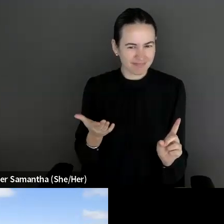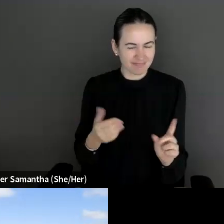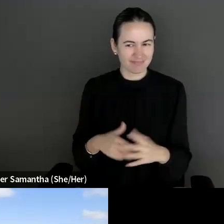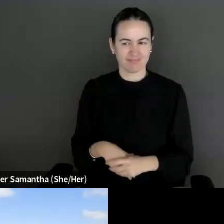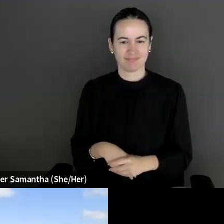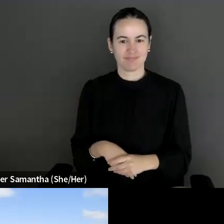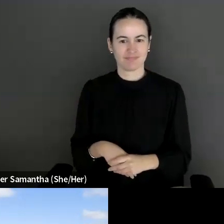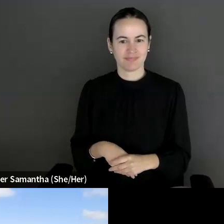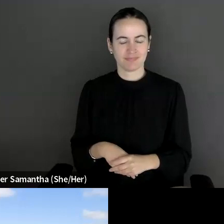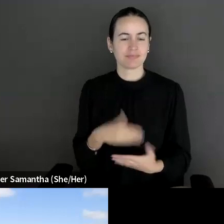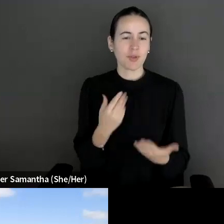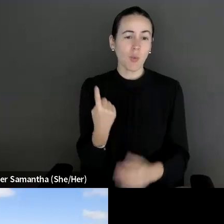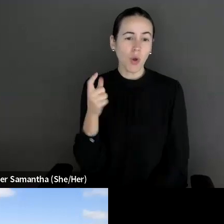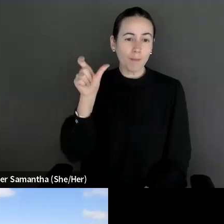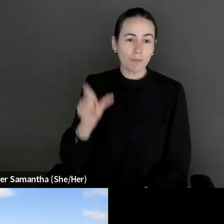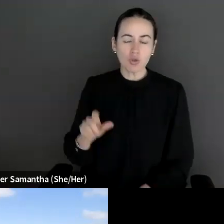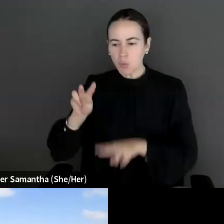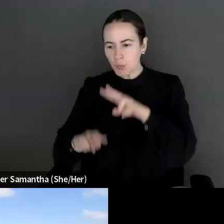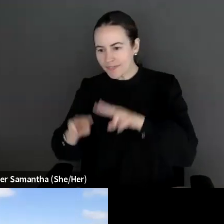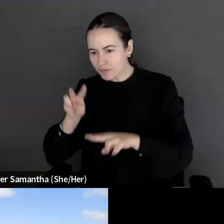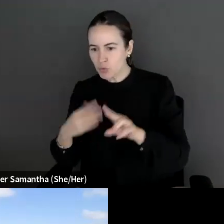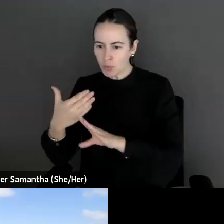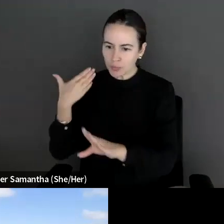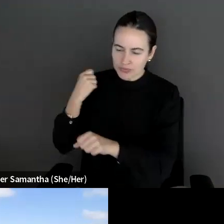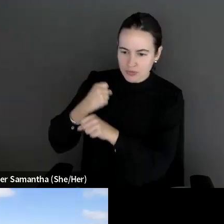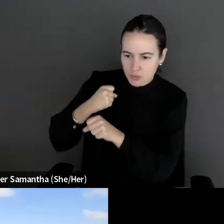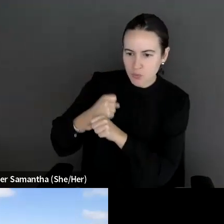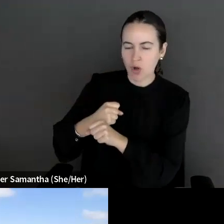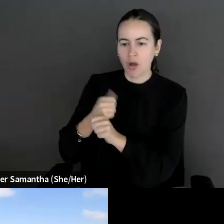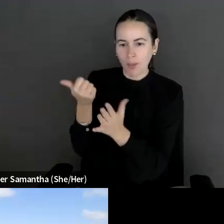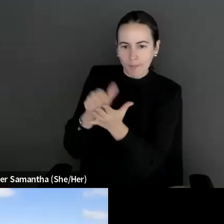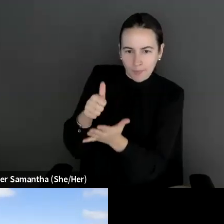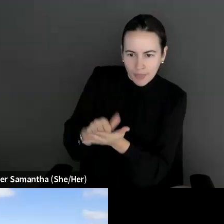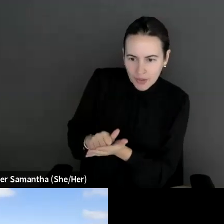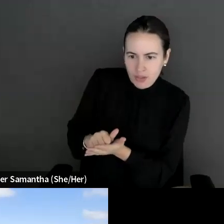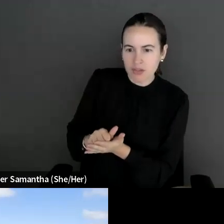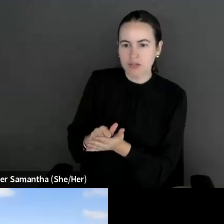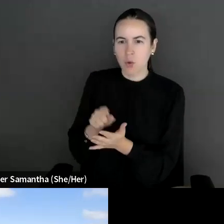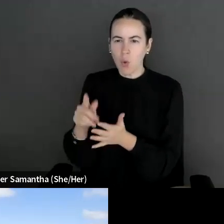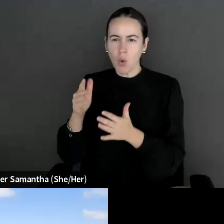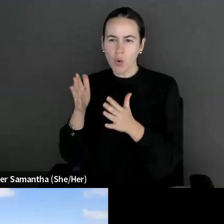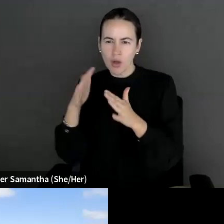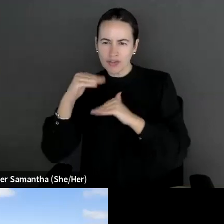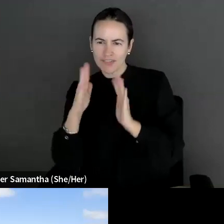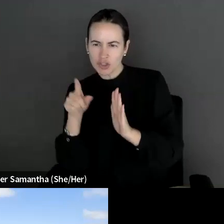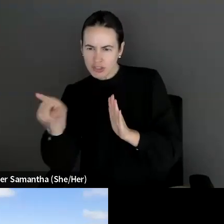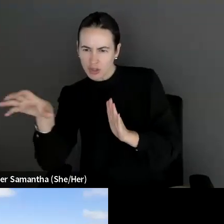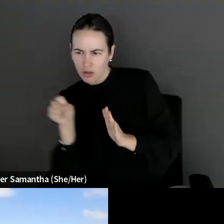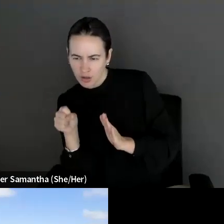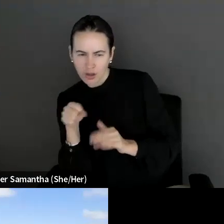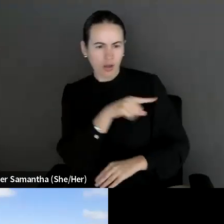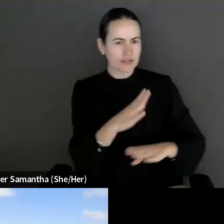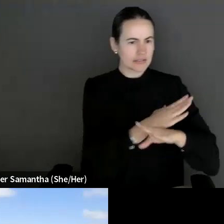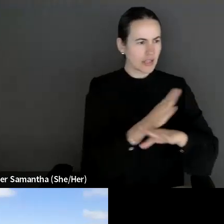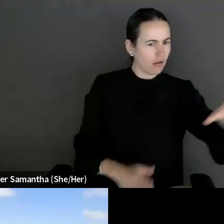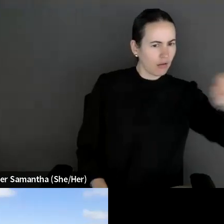the literature and getting a theory from here and descriptors from there and other scales from there. And it's just, to me, it's